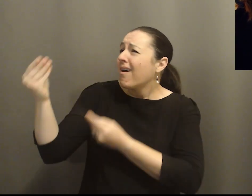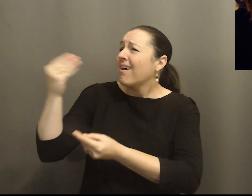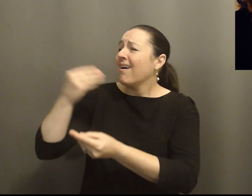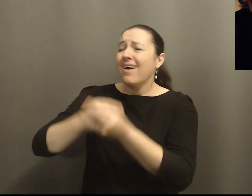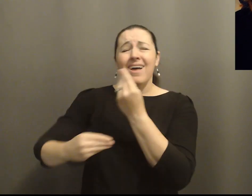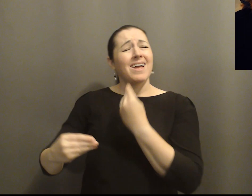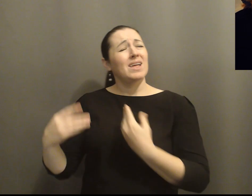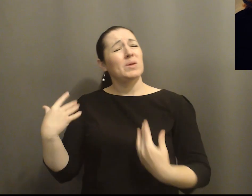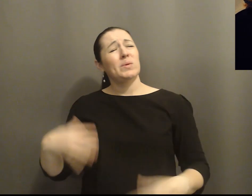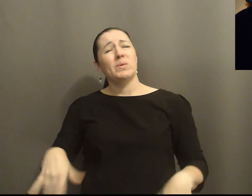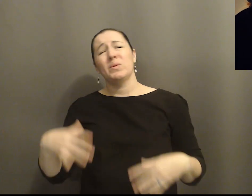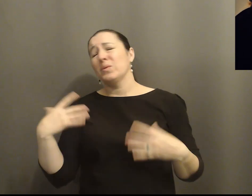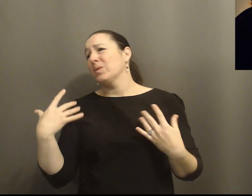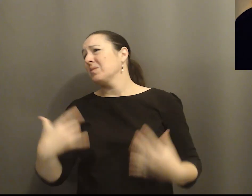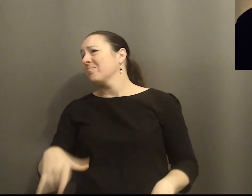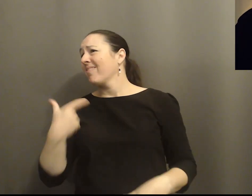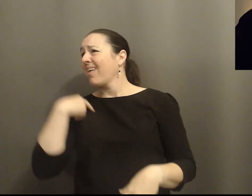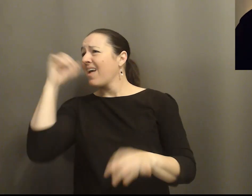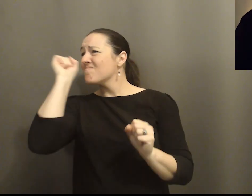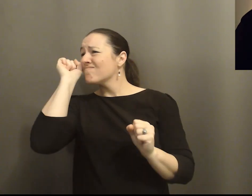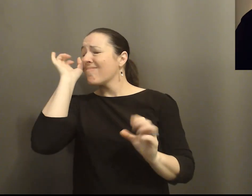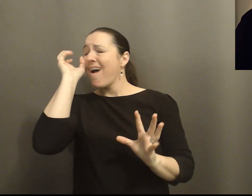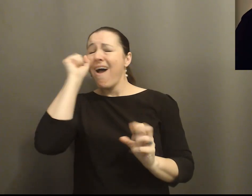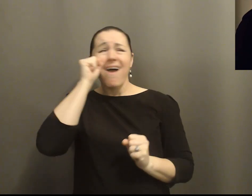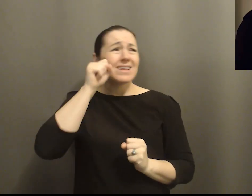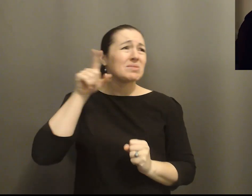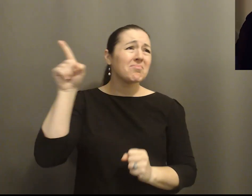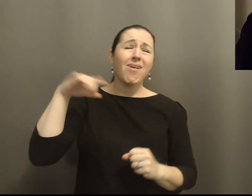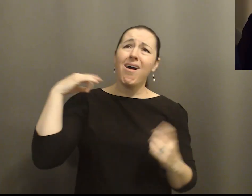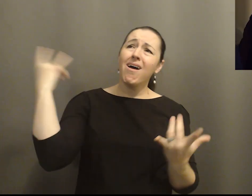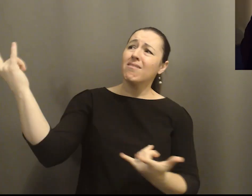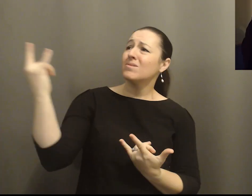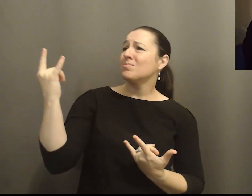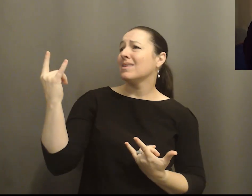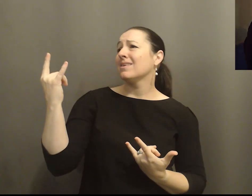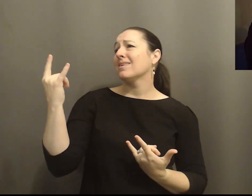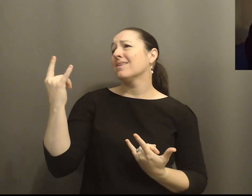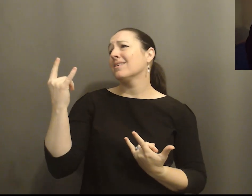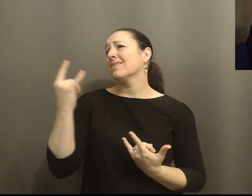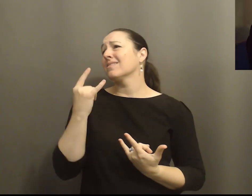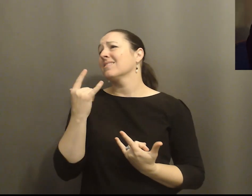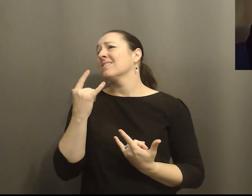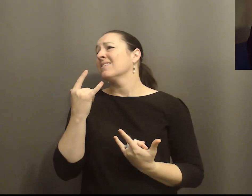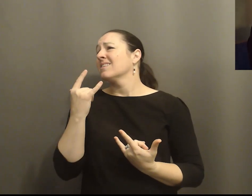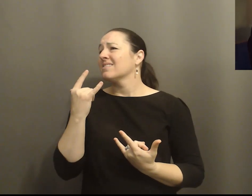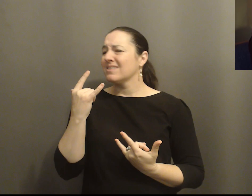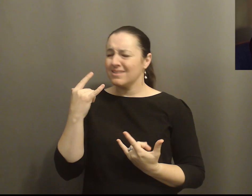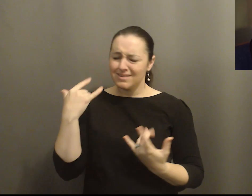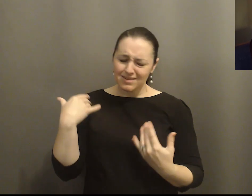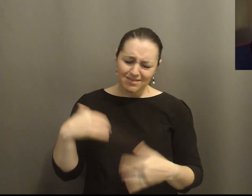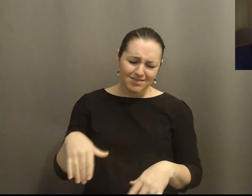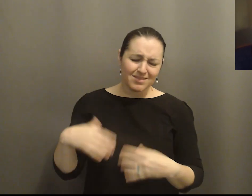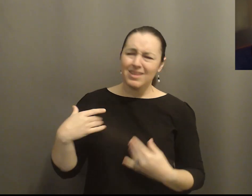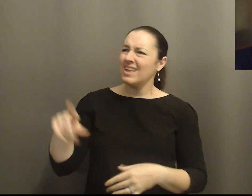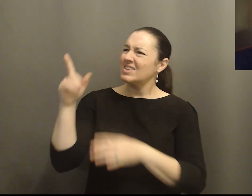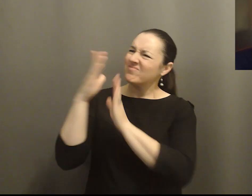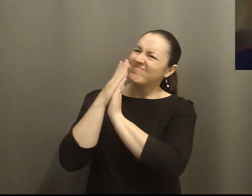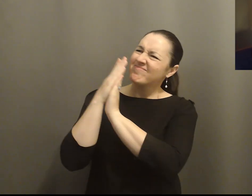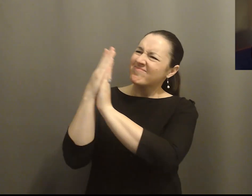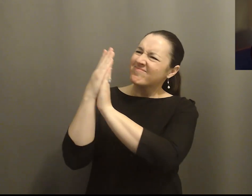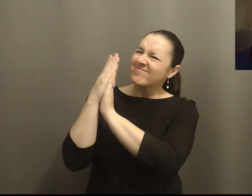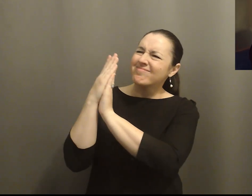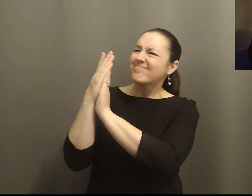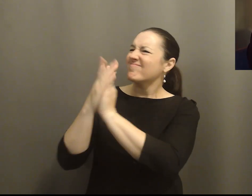Oh, God, I can't believe how you love me What a